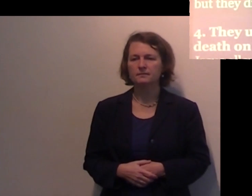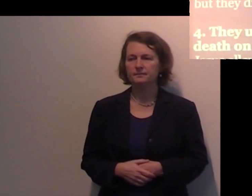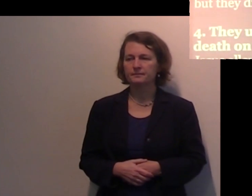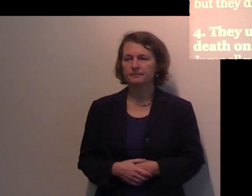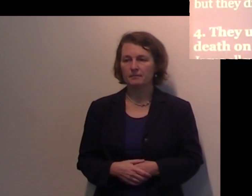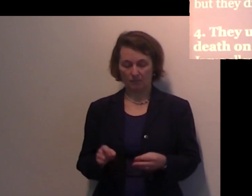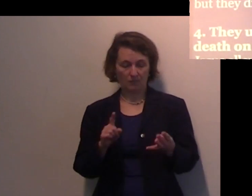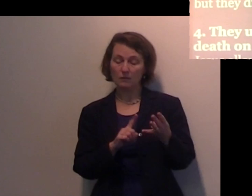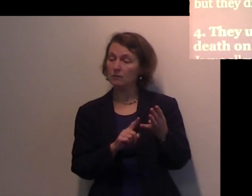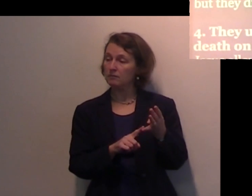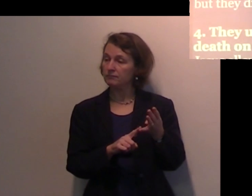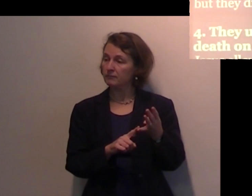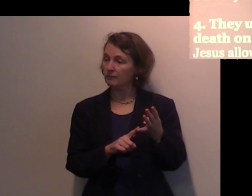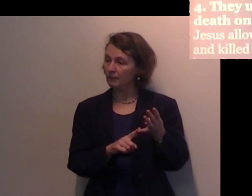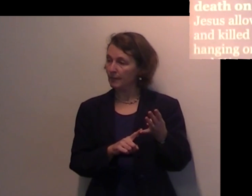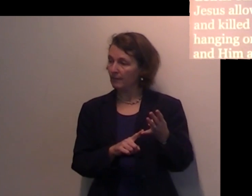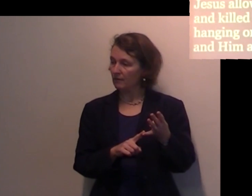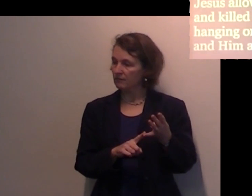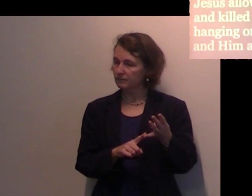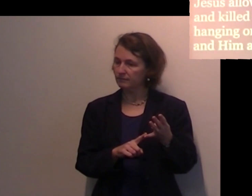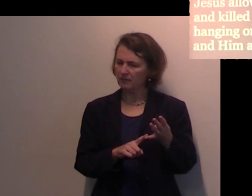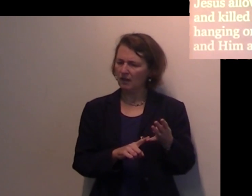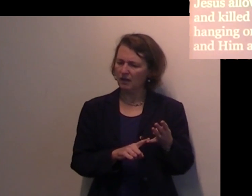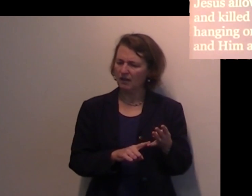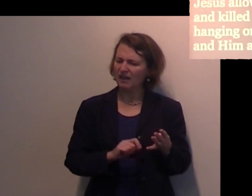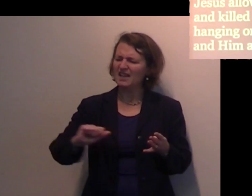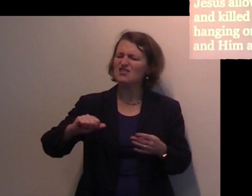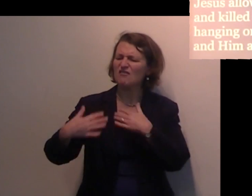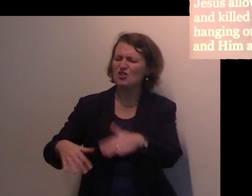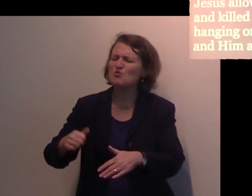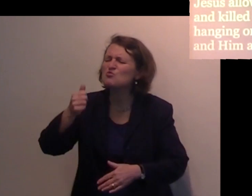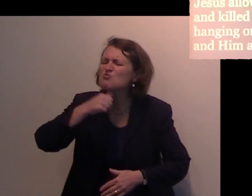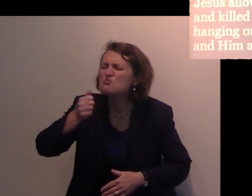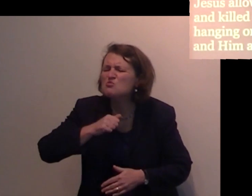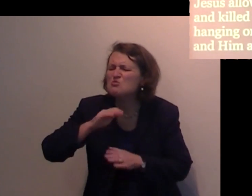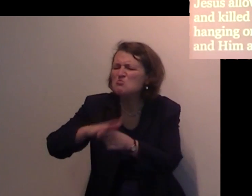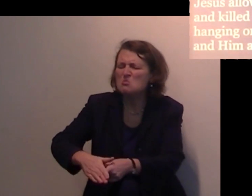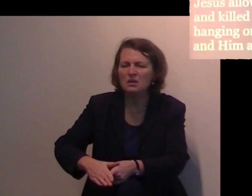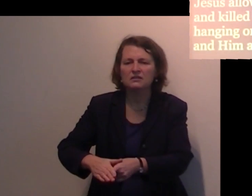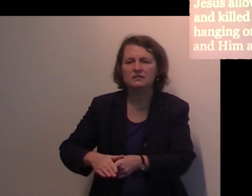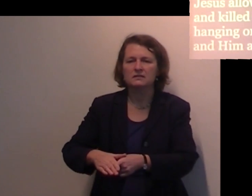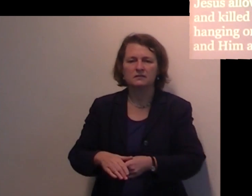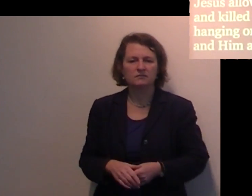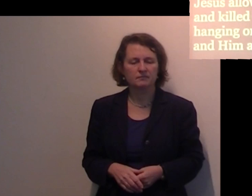Number 4, they used his suffering and death on the cross.